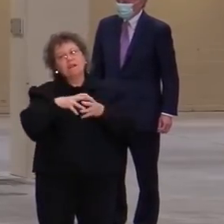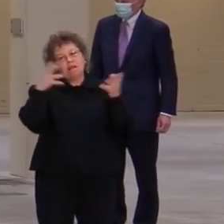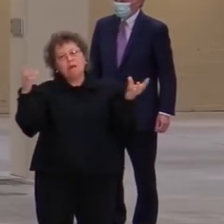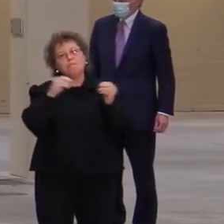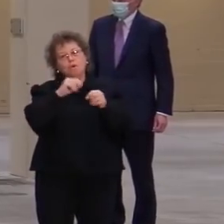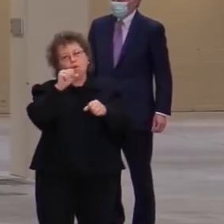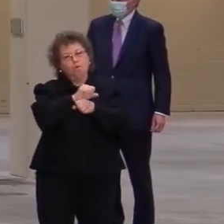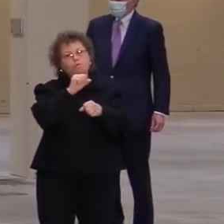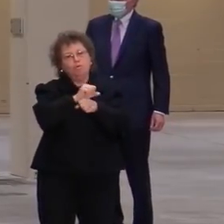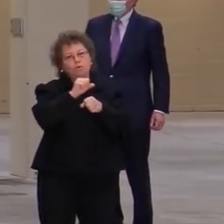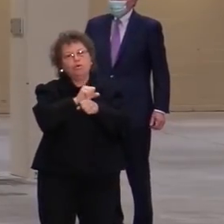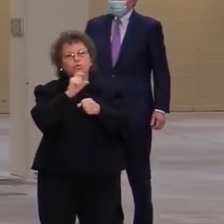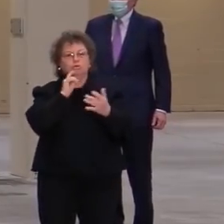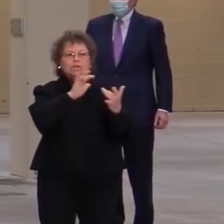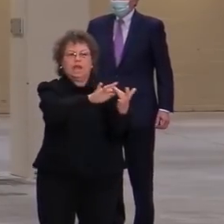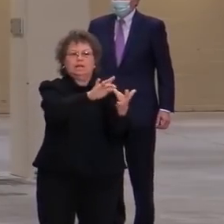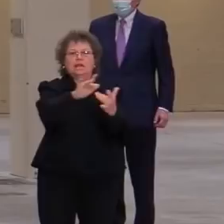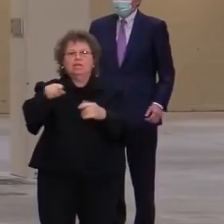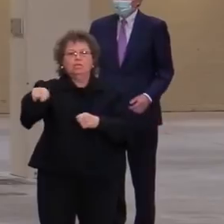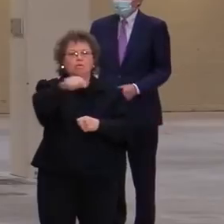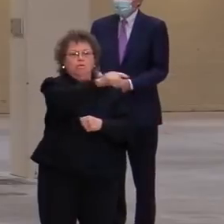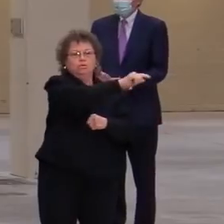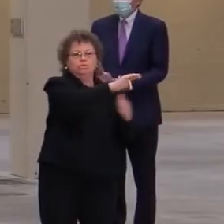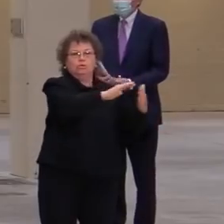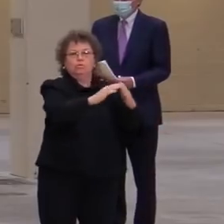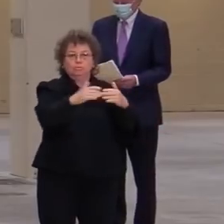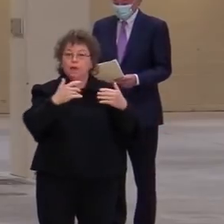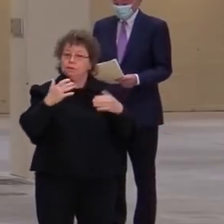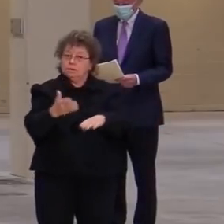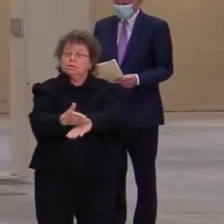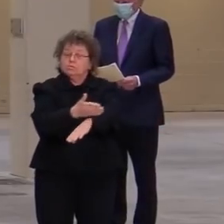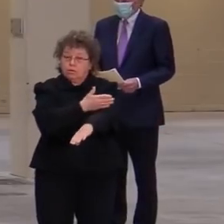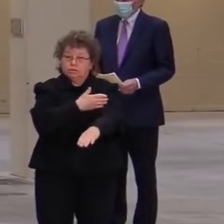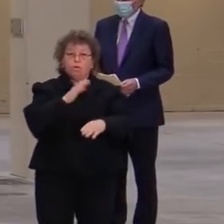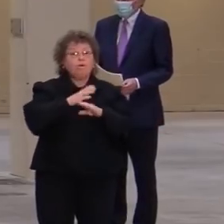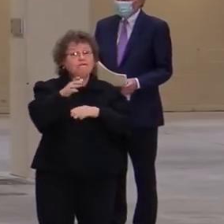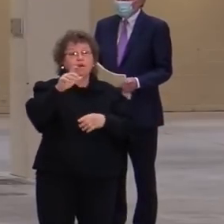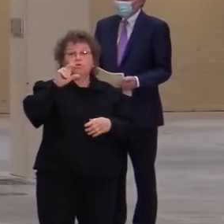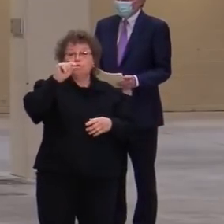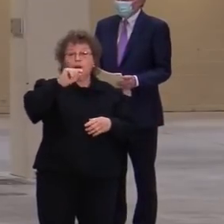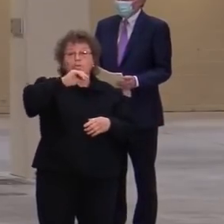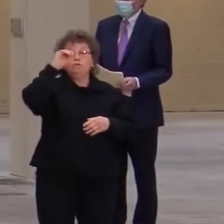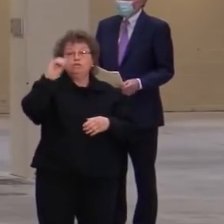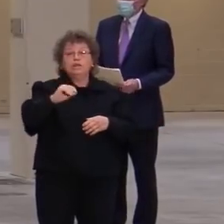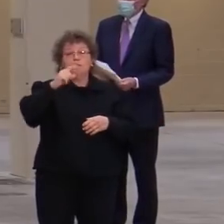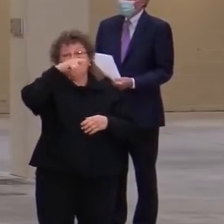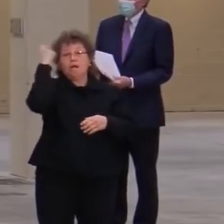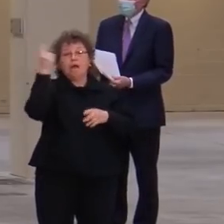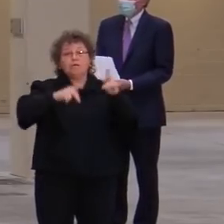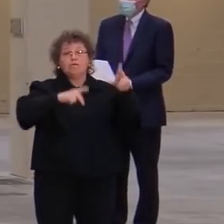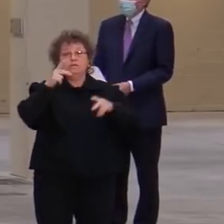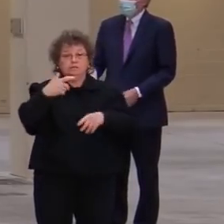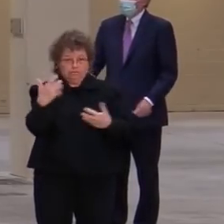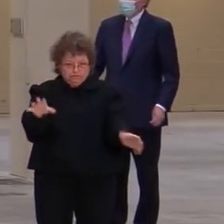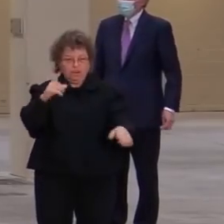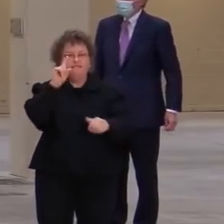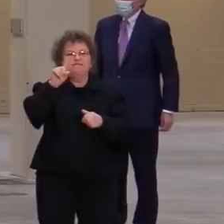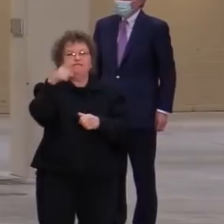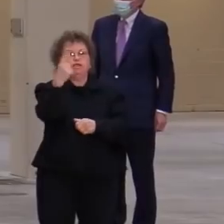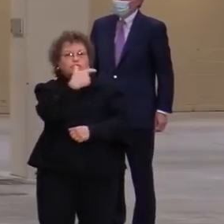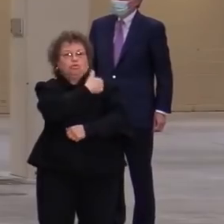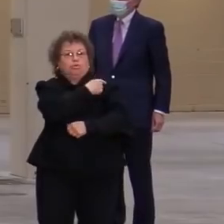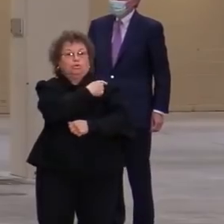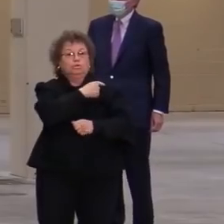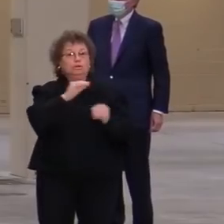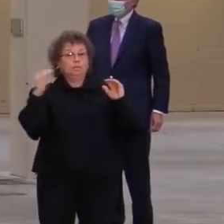vulnerable communities, but we have made progress. Over 20% of our Black residents have received a first dose here in Massachusetts, which is more than